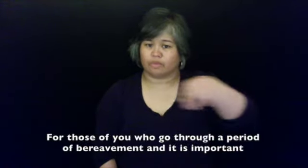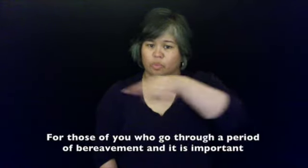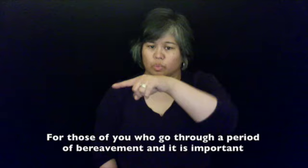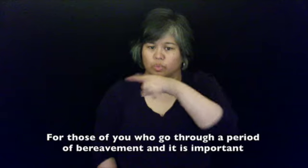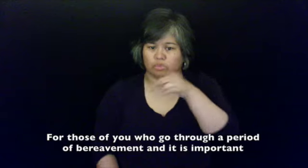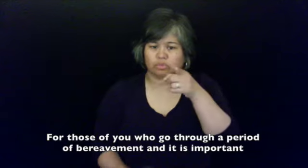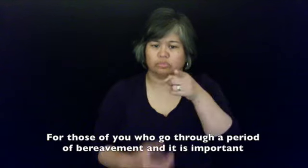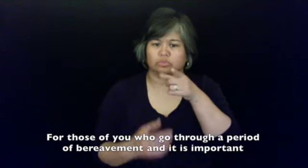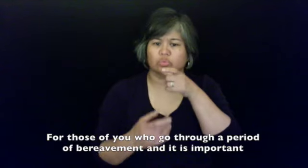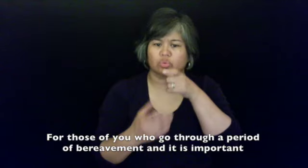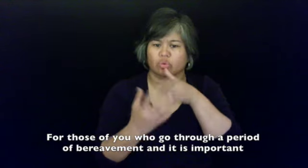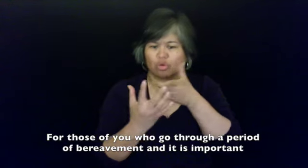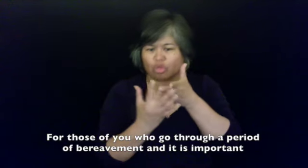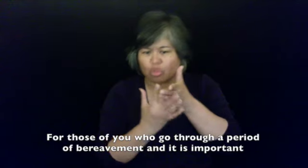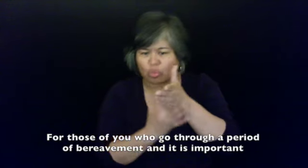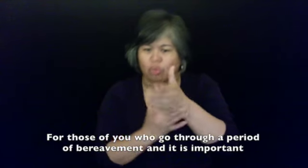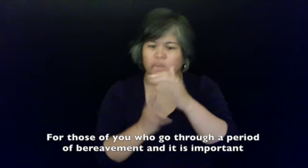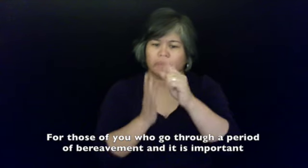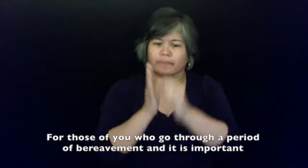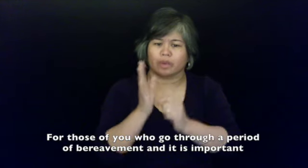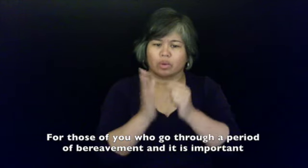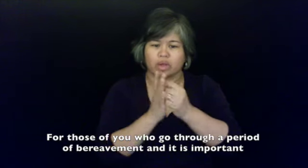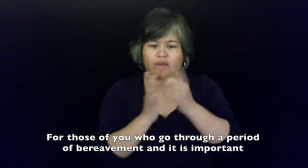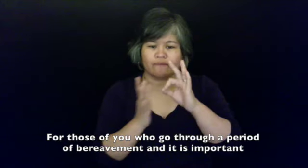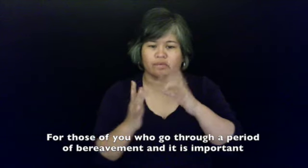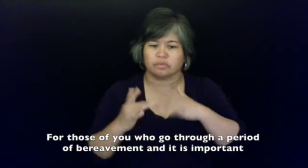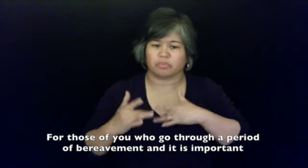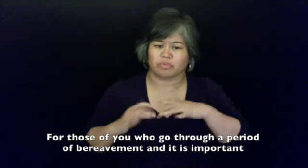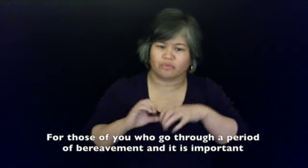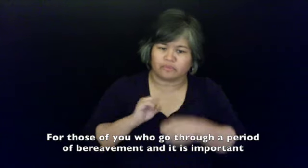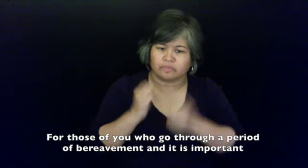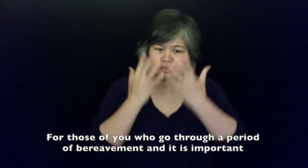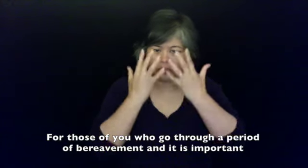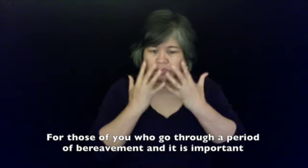For those of you who go through a period of bereavement, and it is important